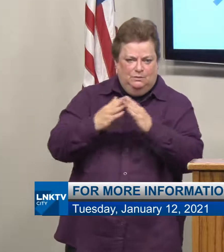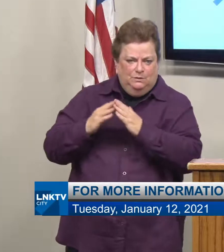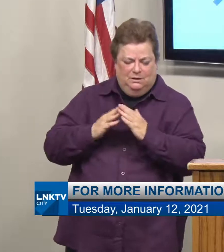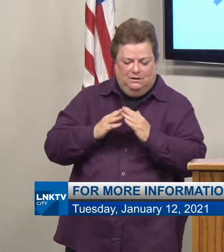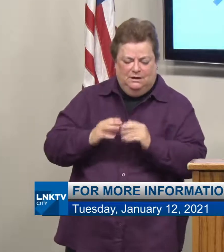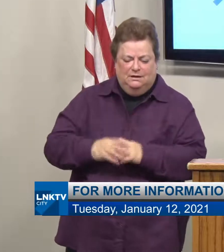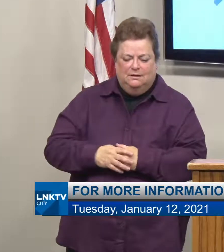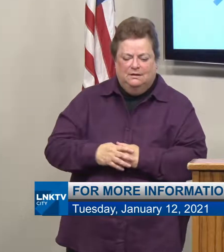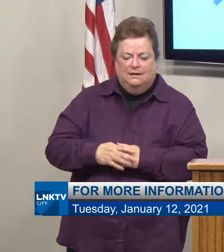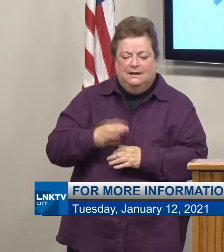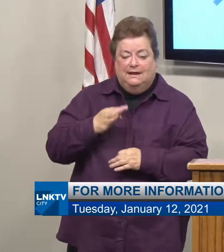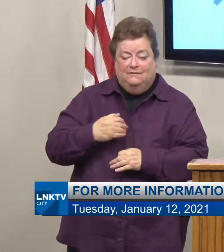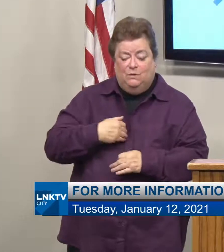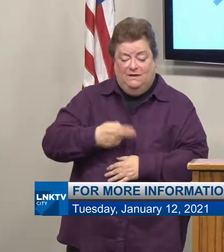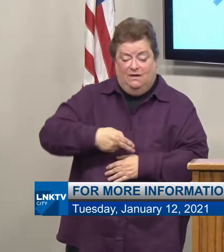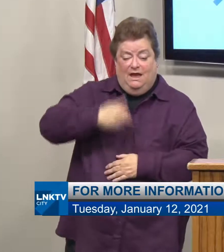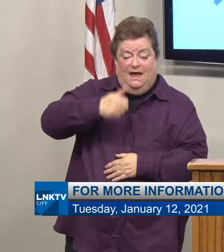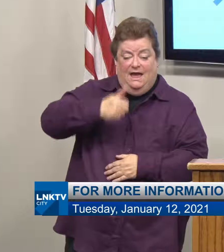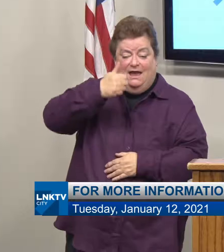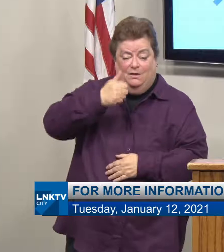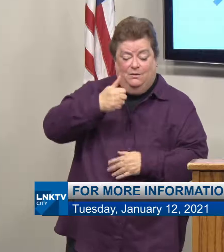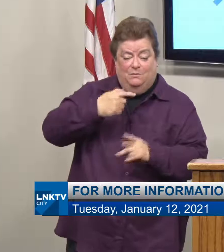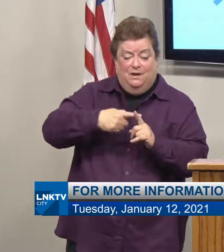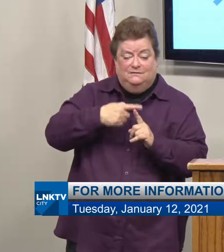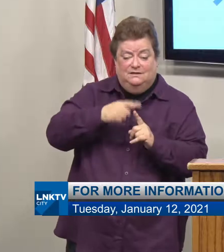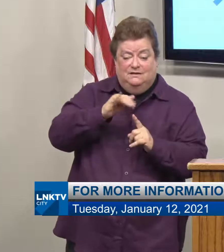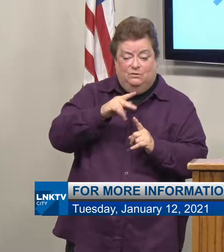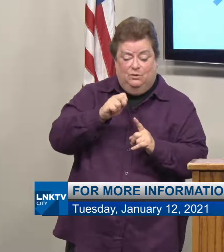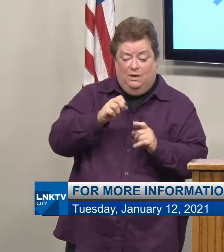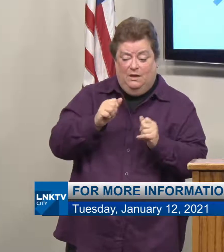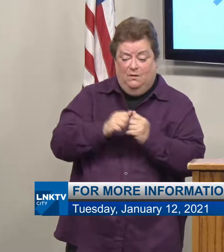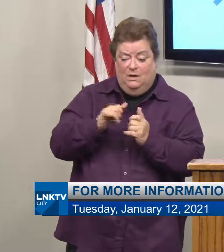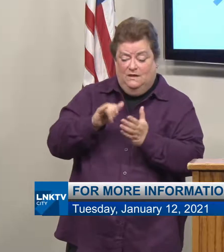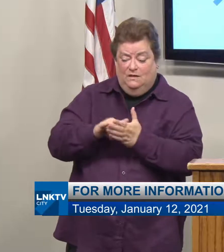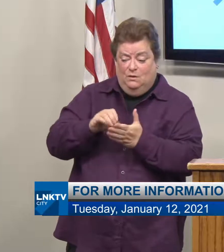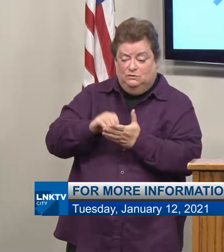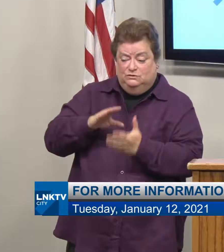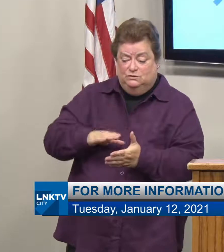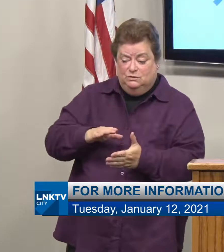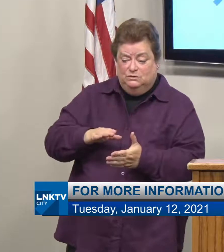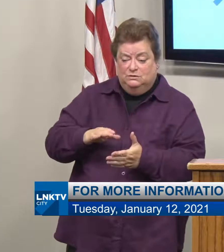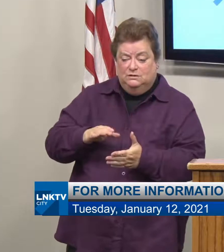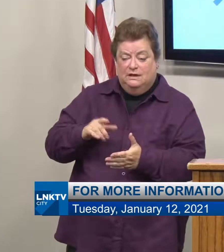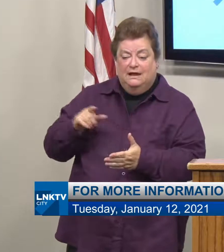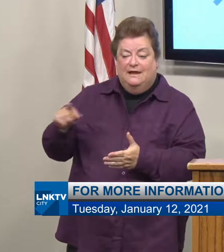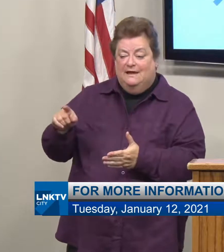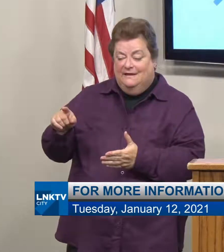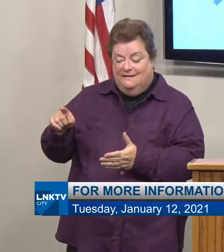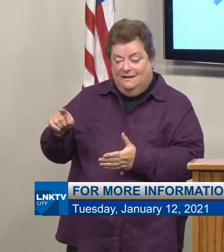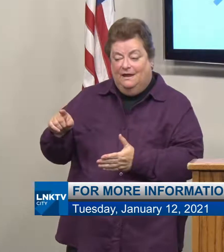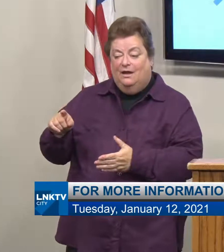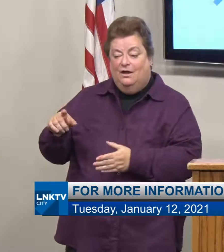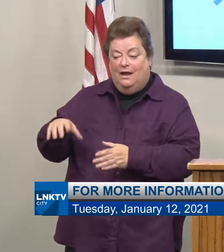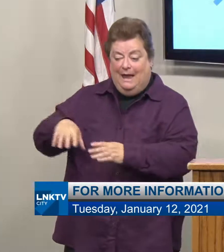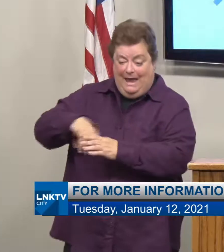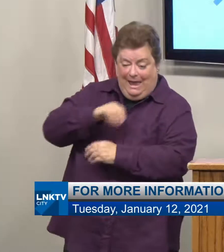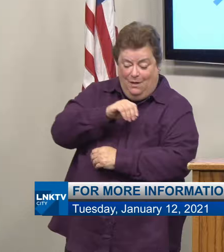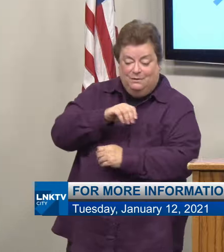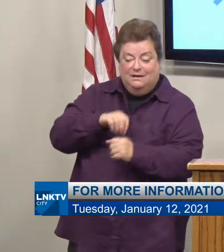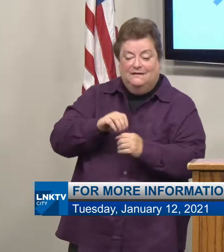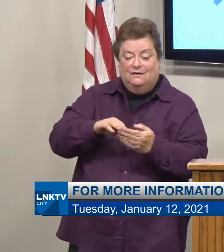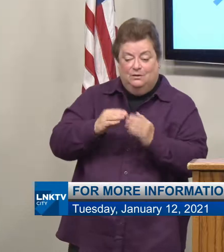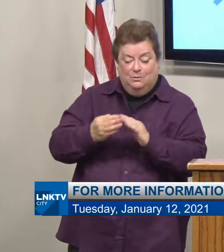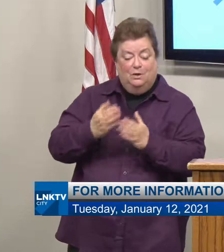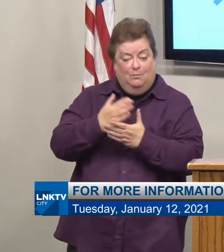know if we have a higher positivity rate in just those students that we're seeing, they're out in our community, they're part of our